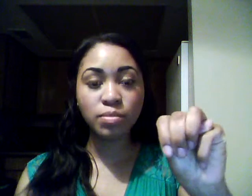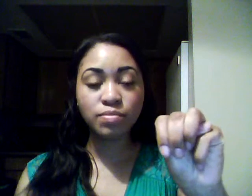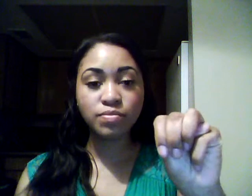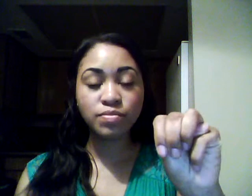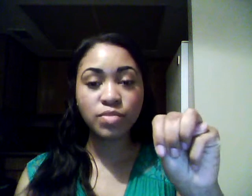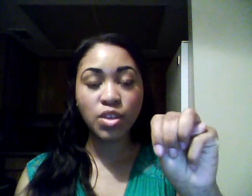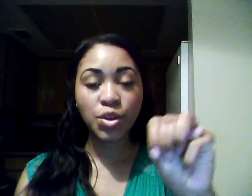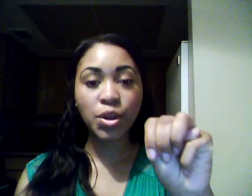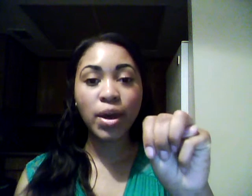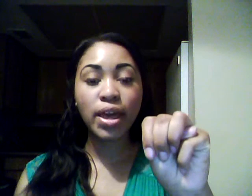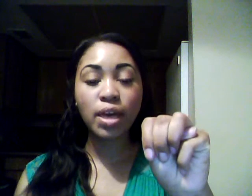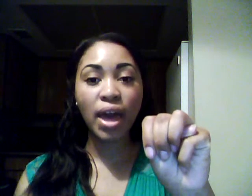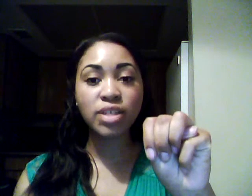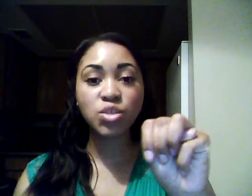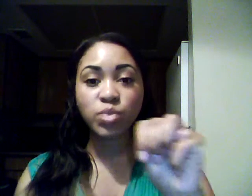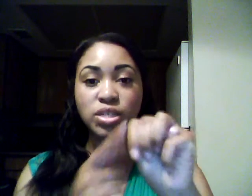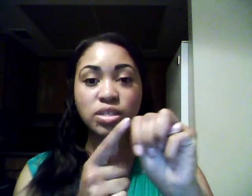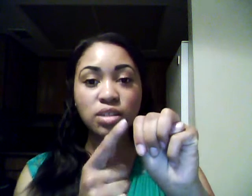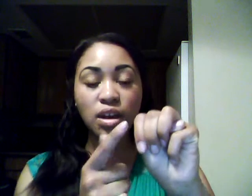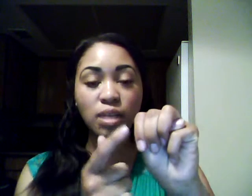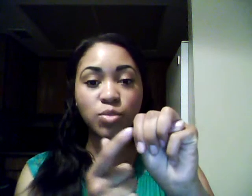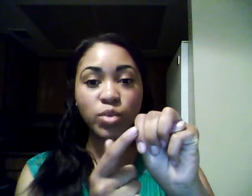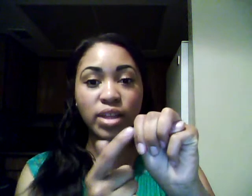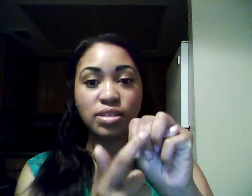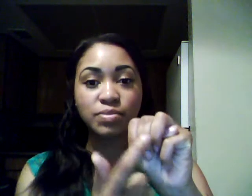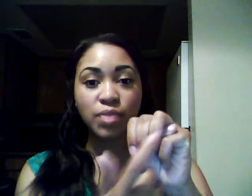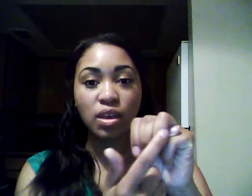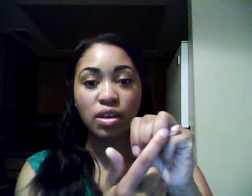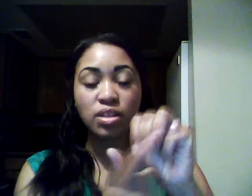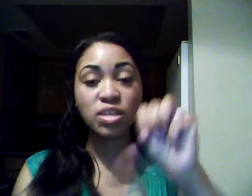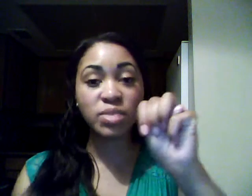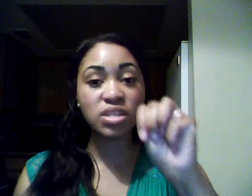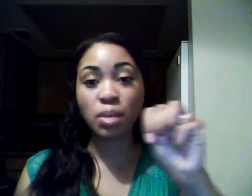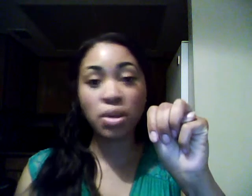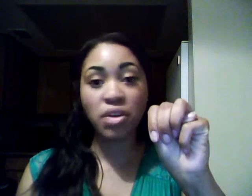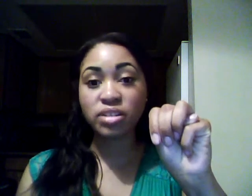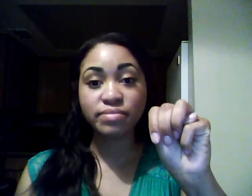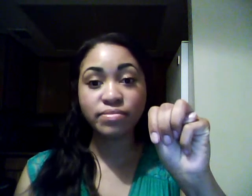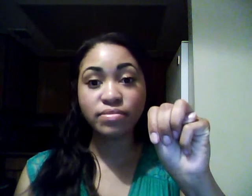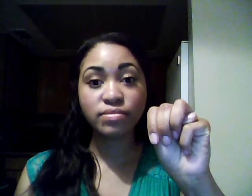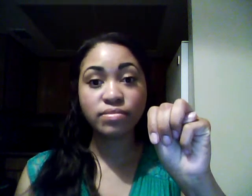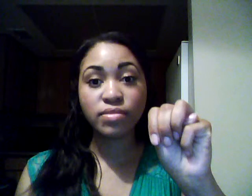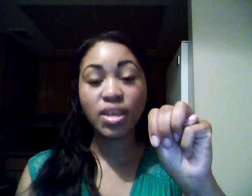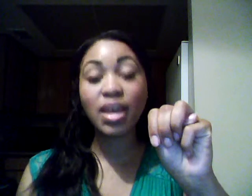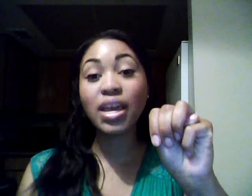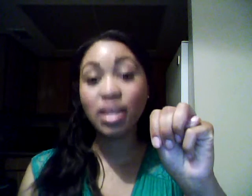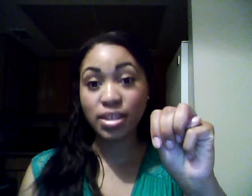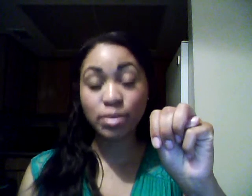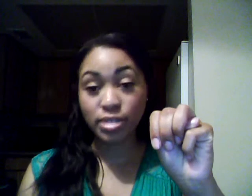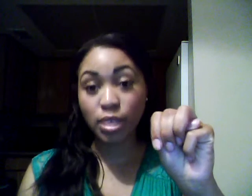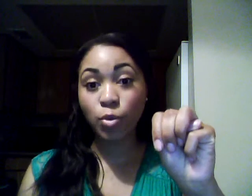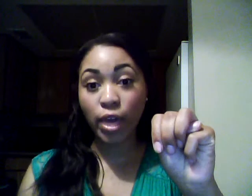M. You know how M has three legs? It's going to be the same on your hand. N is going to be the same